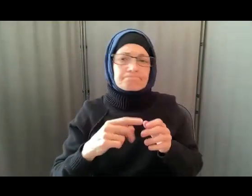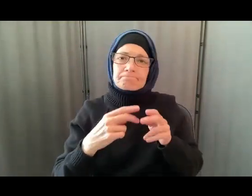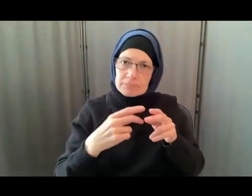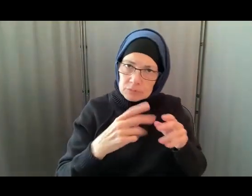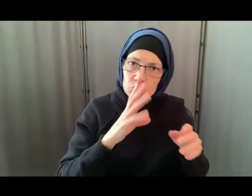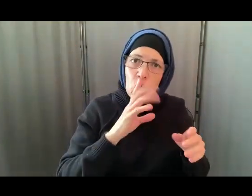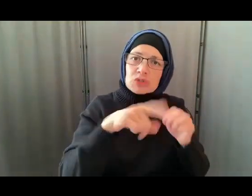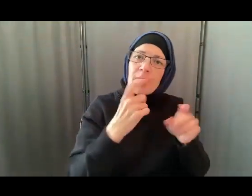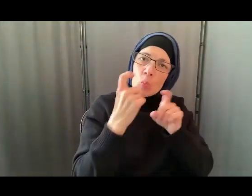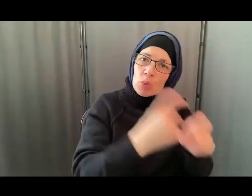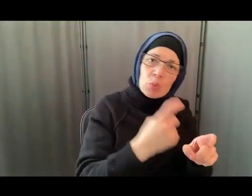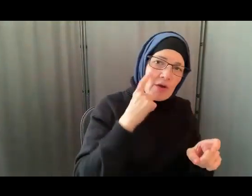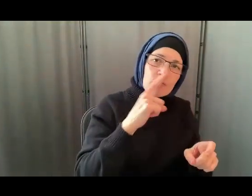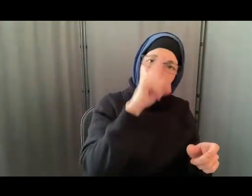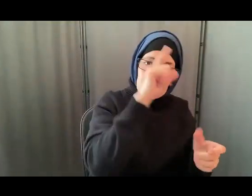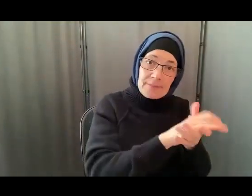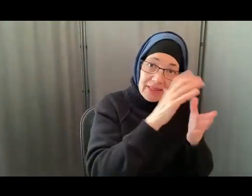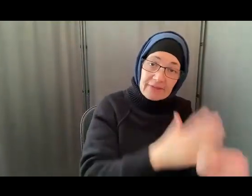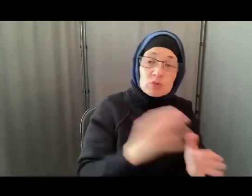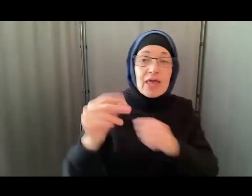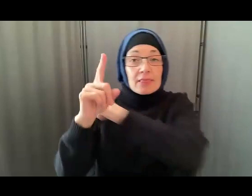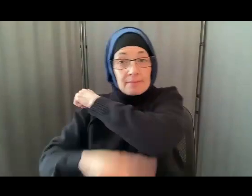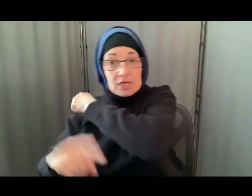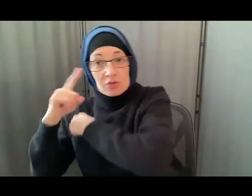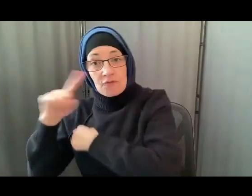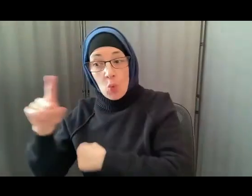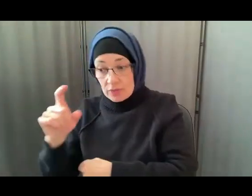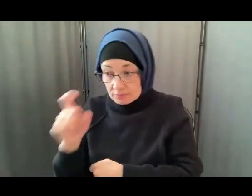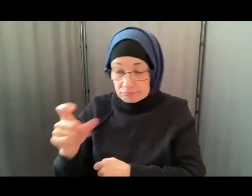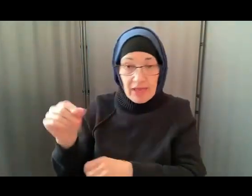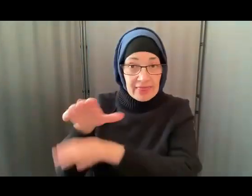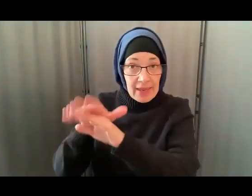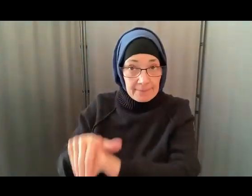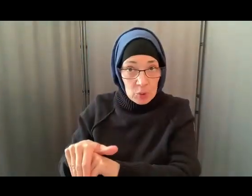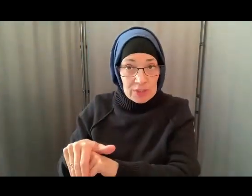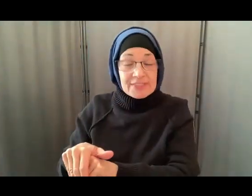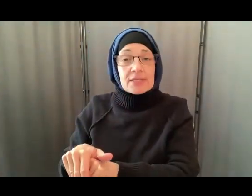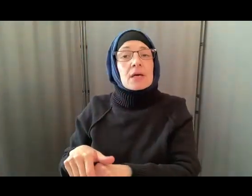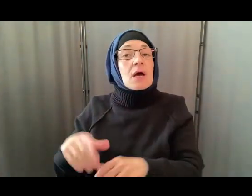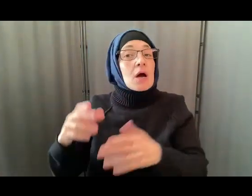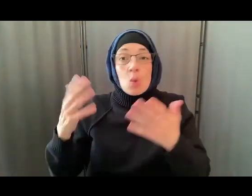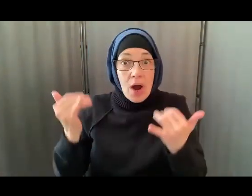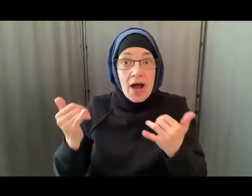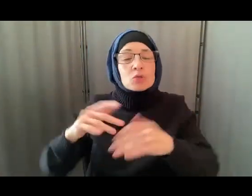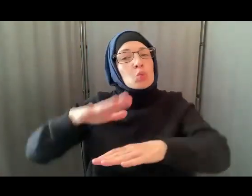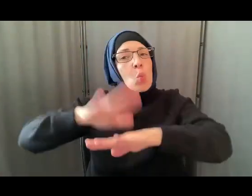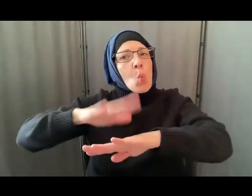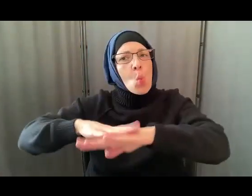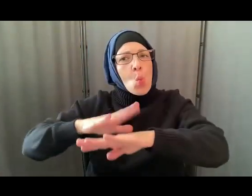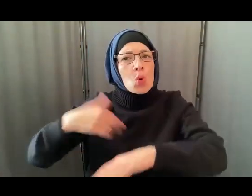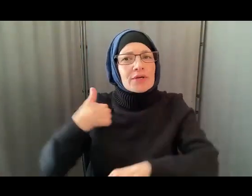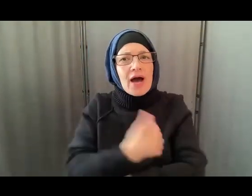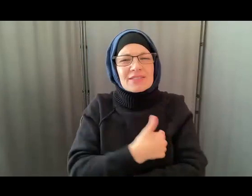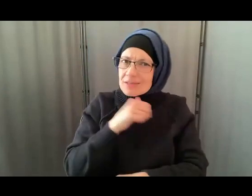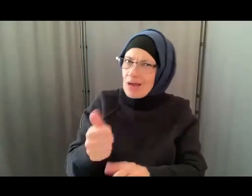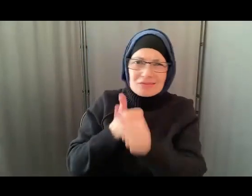for the disbelievers and the hypocrites to warn us not to behave like them, not to think like them.